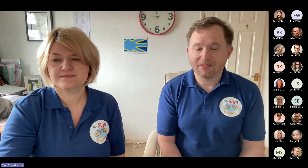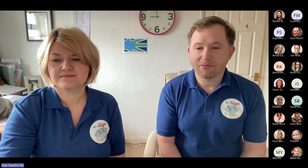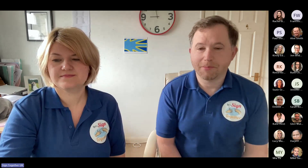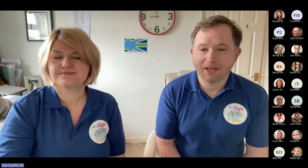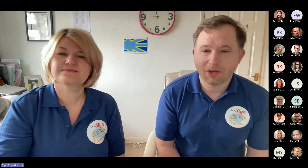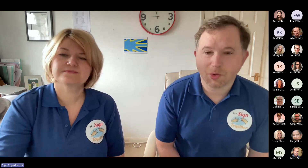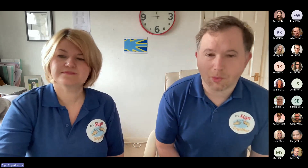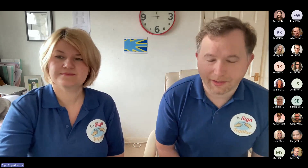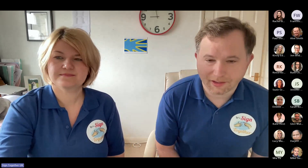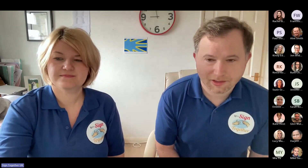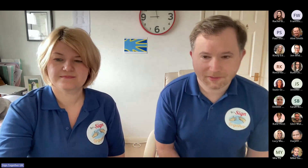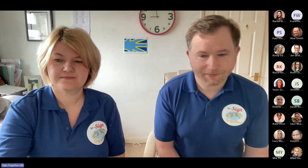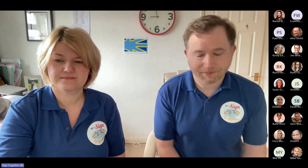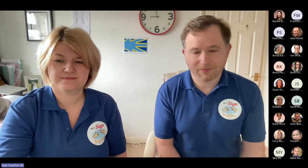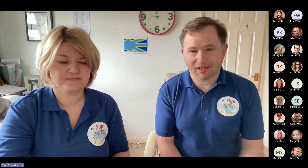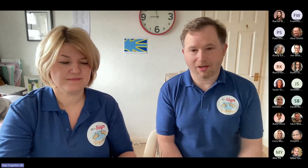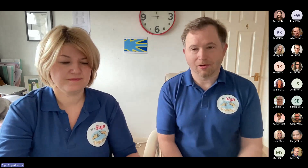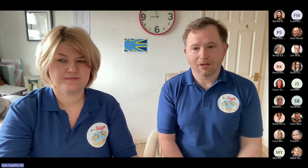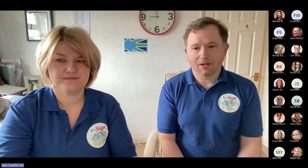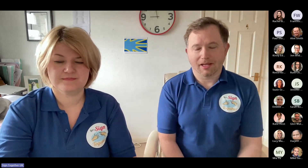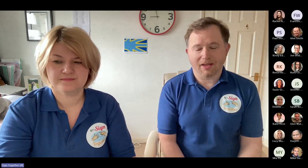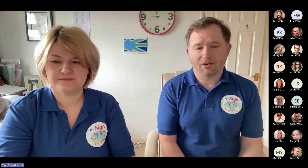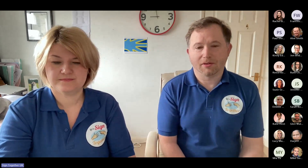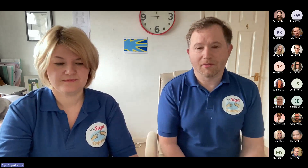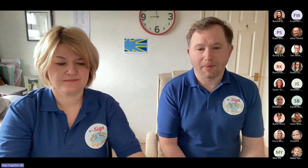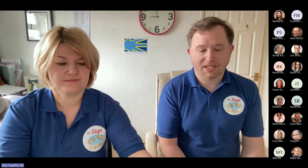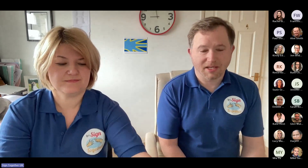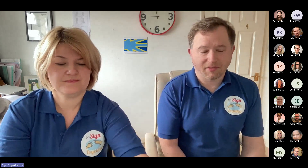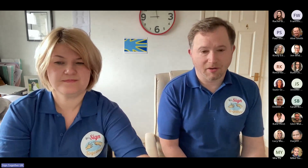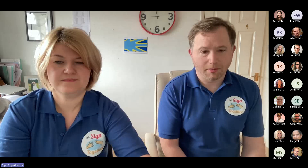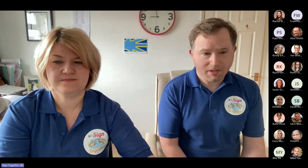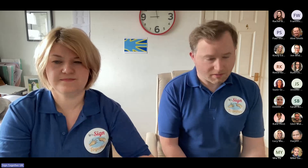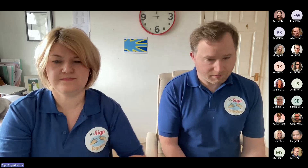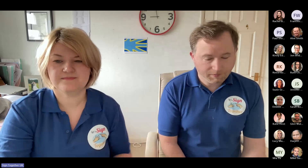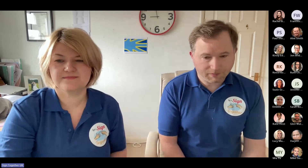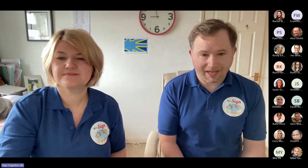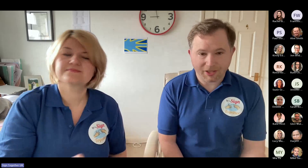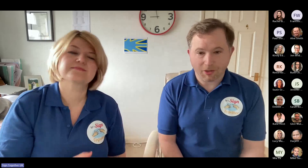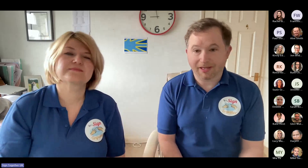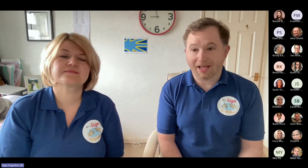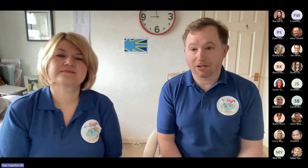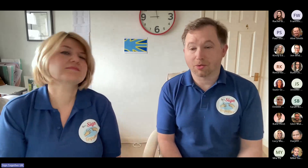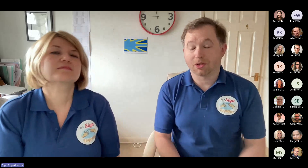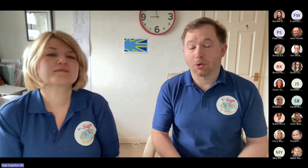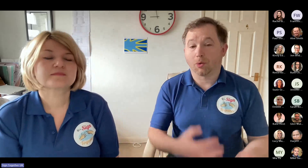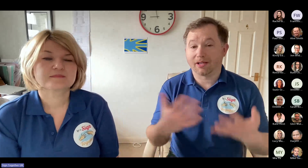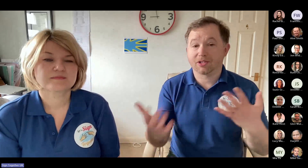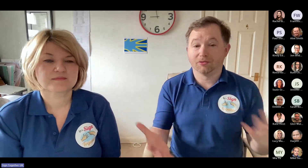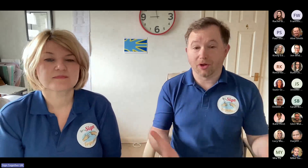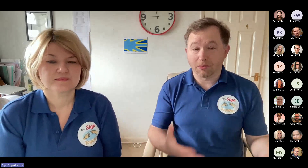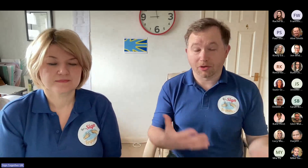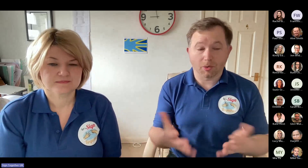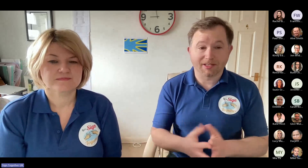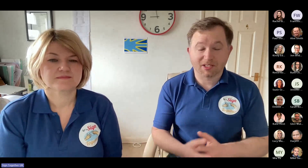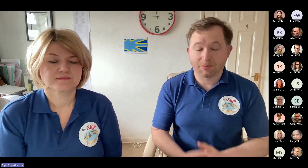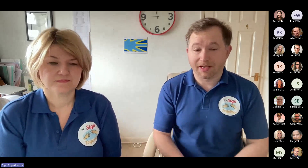Give me quiet. Now, if you're in a busy environment and you can get to a quieter room or quieter